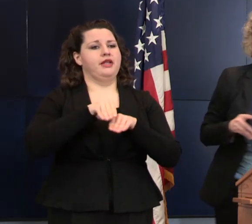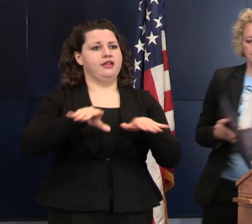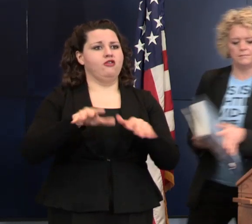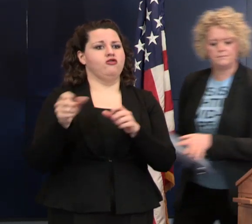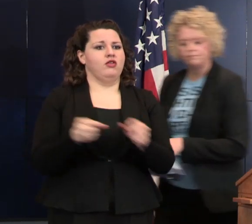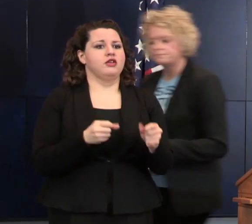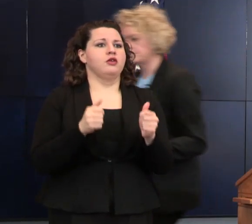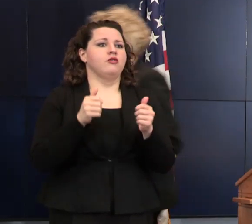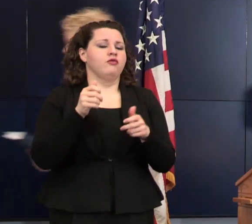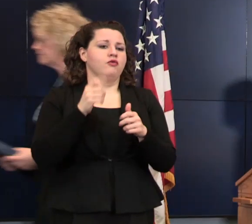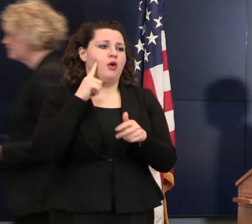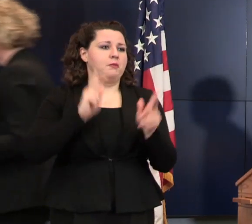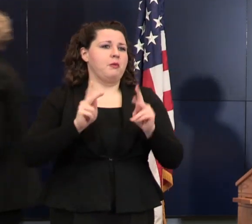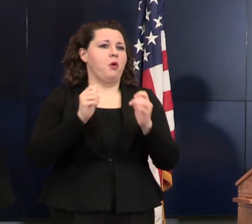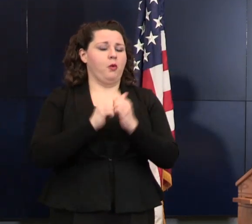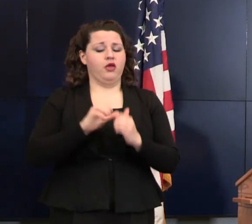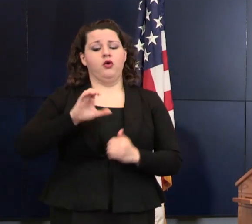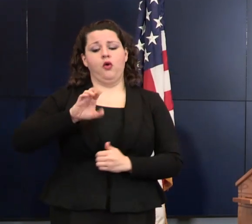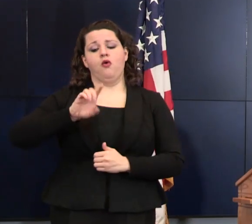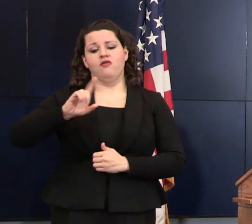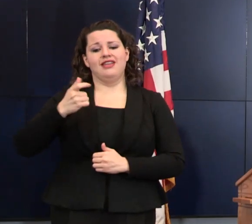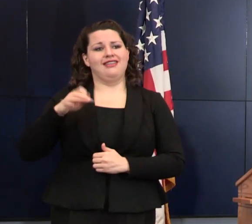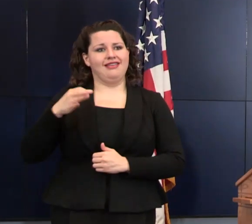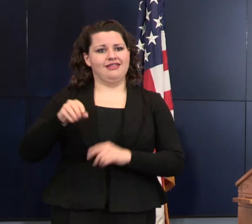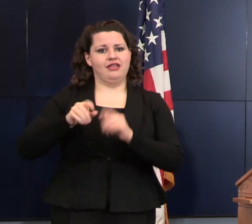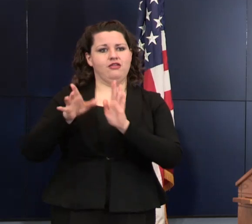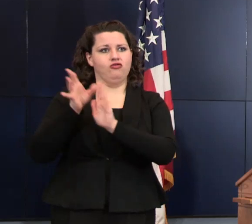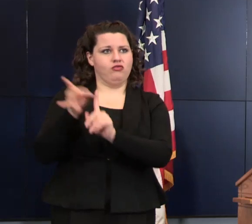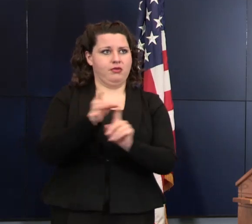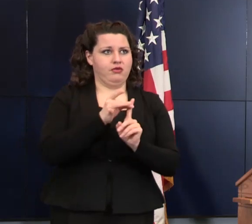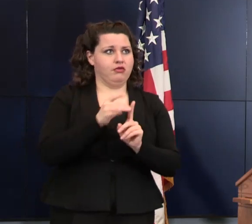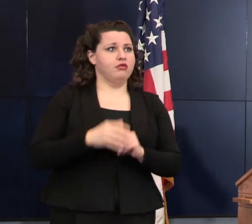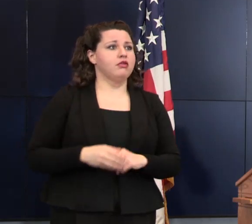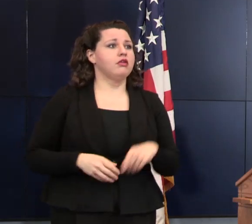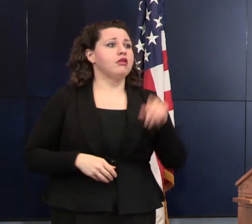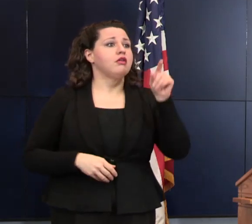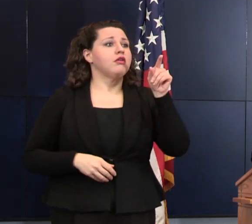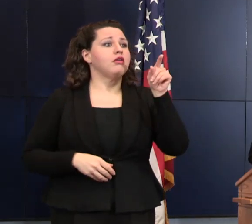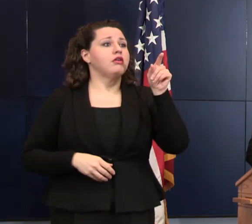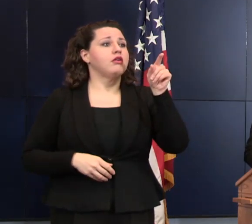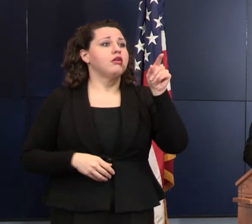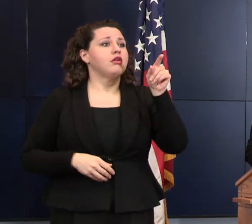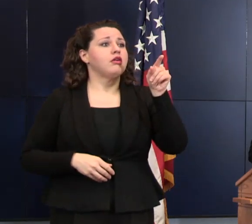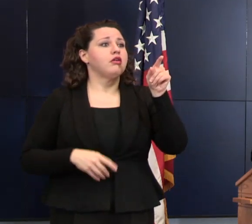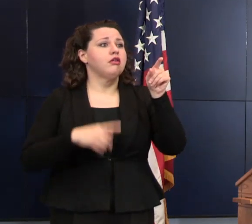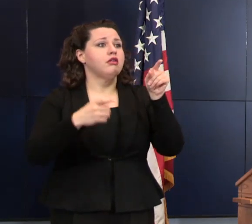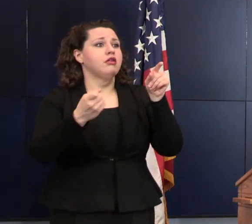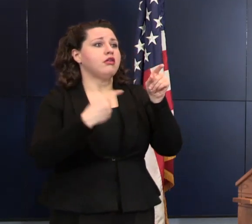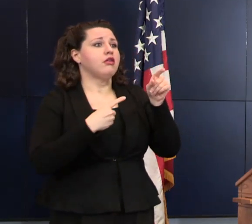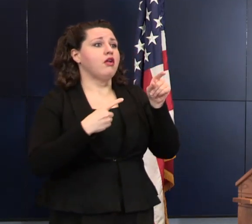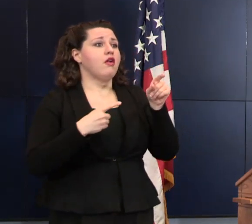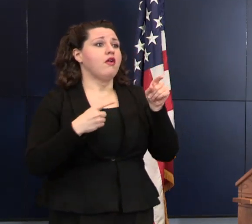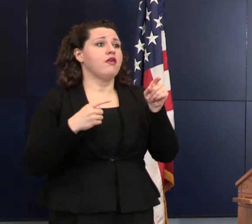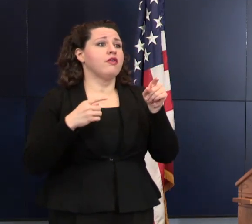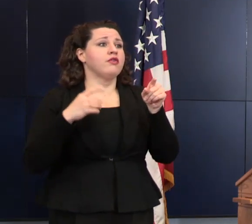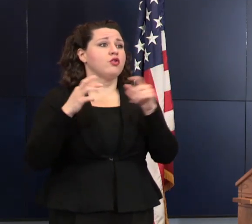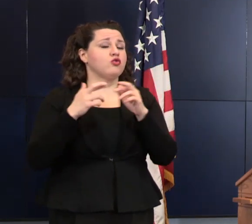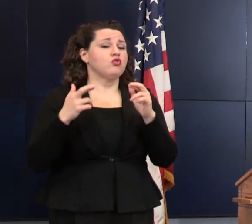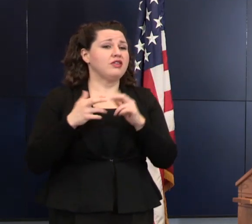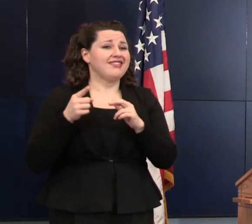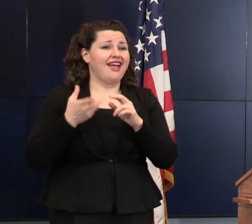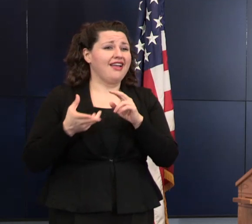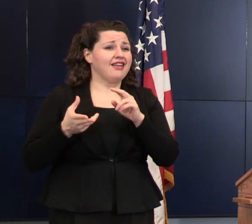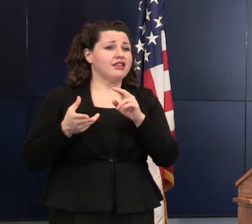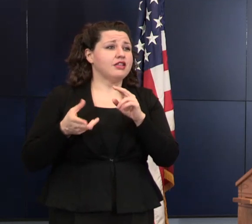Transmission. We'll do one more question in the room. Can you say if the region's scoring has increased in the past day, and in particular